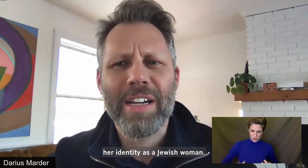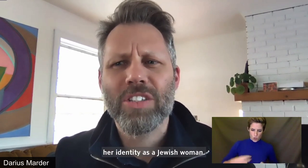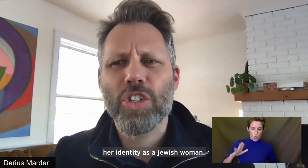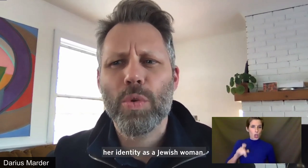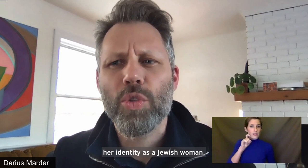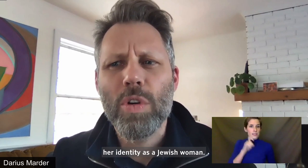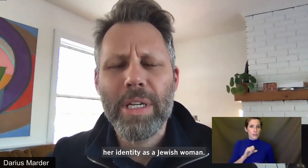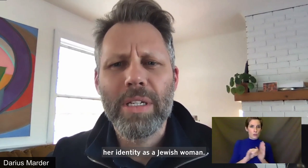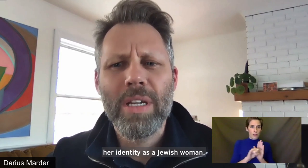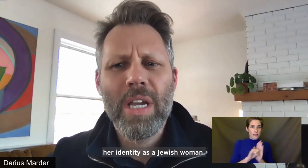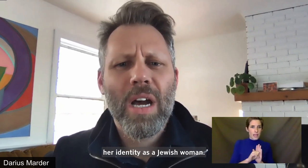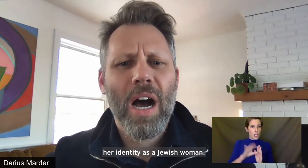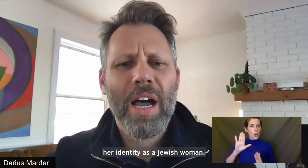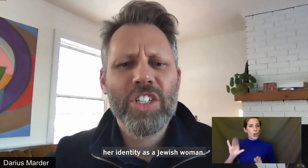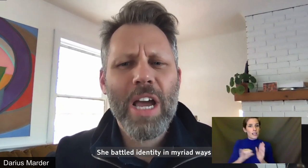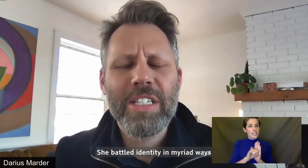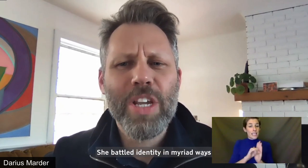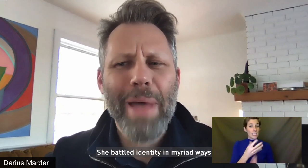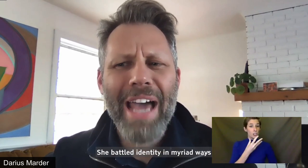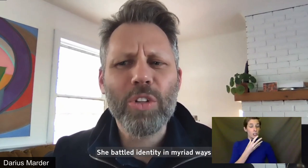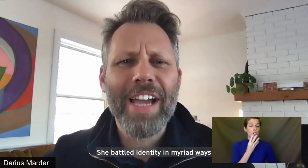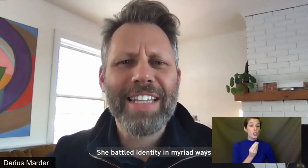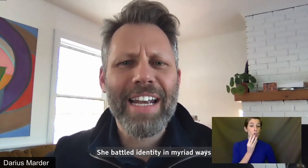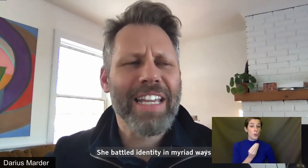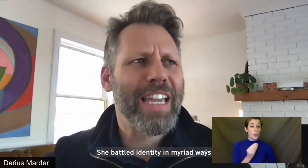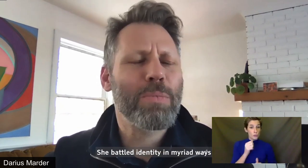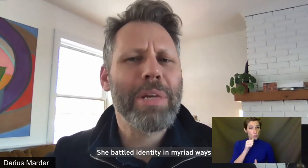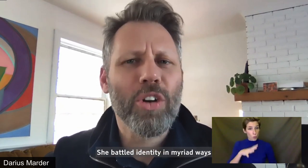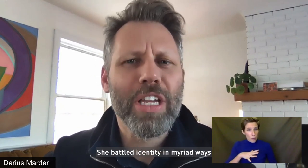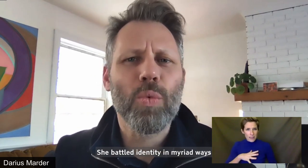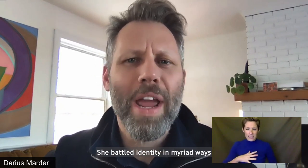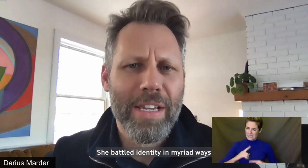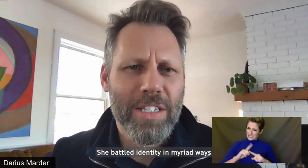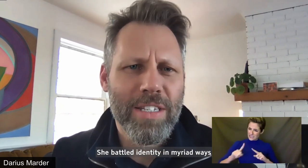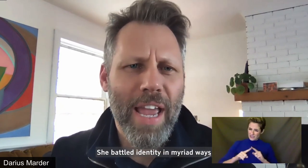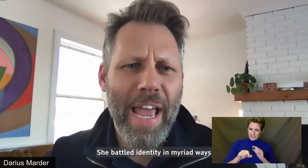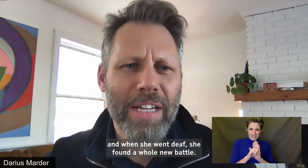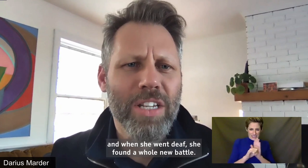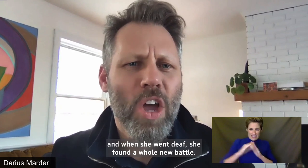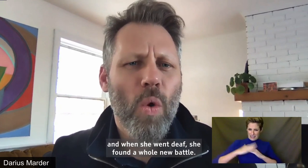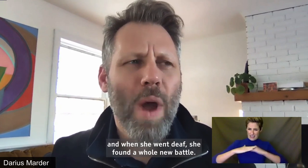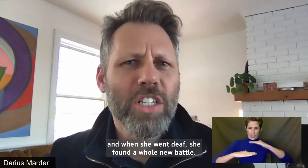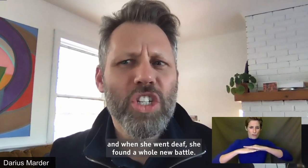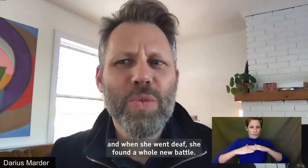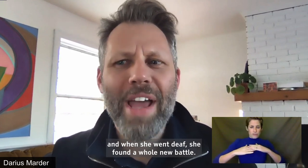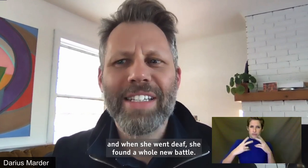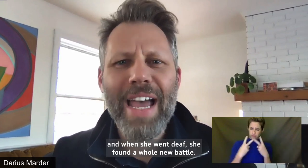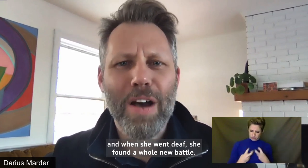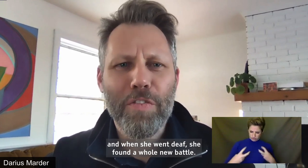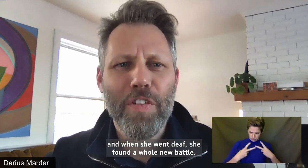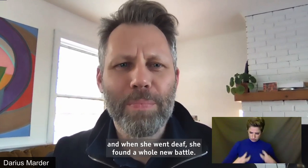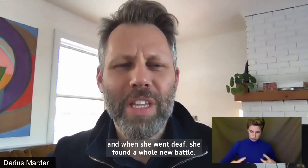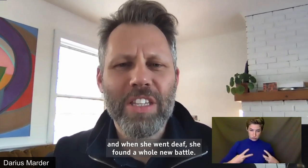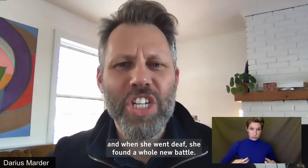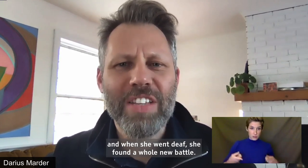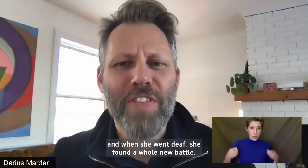her identity as a Jewish woman. She battled identity in myriad ways. And when she went